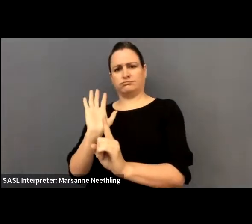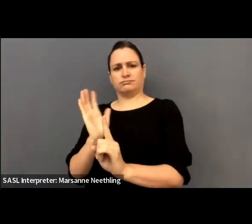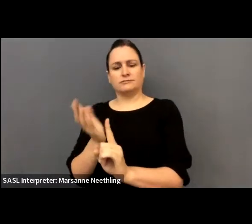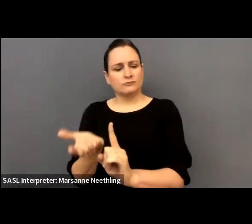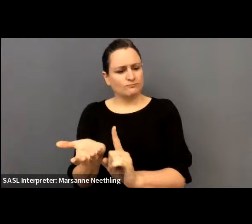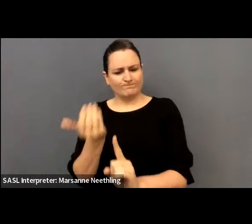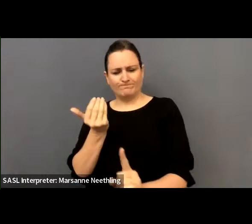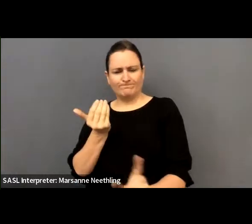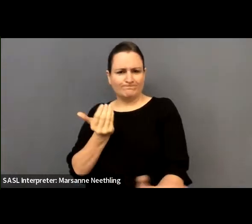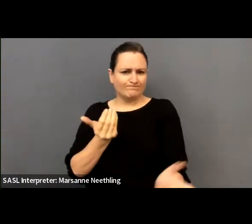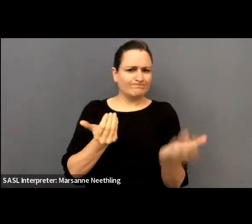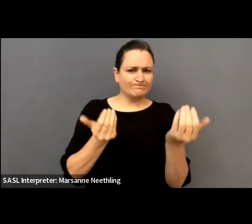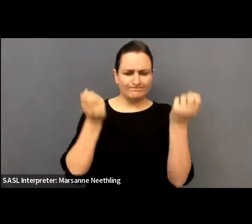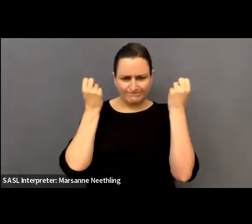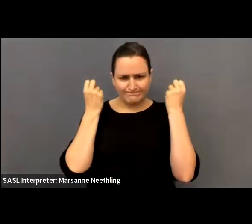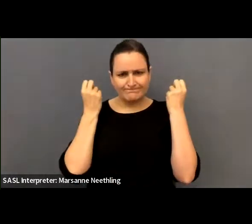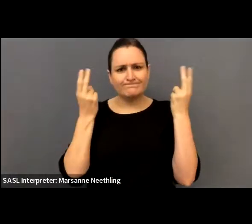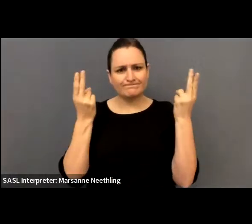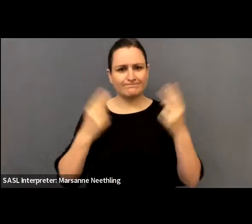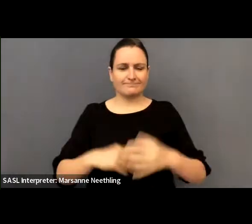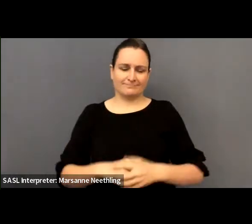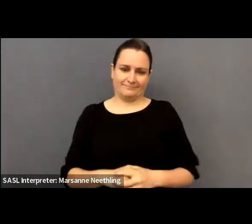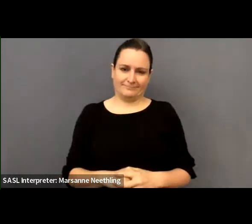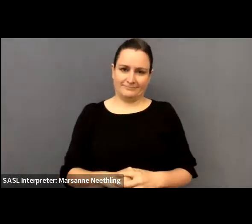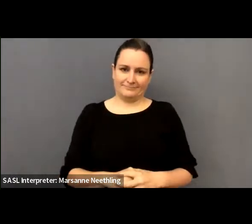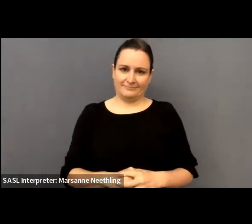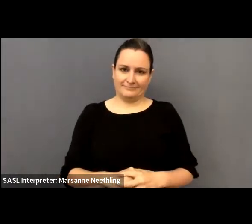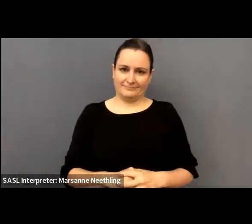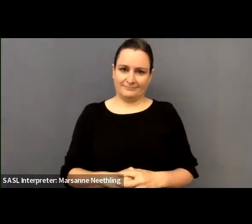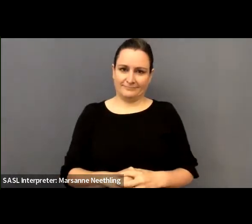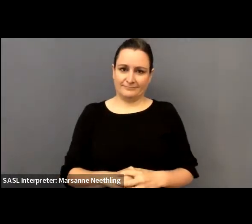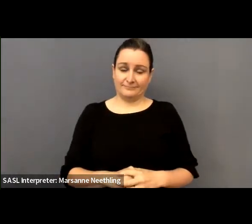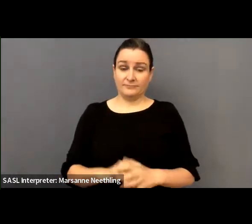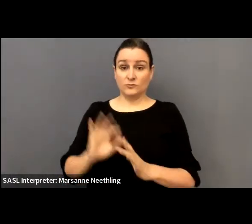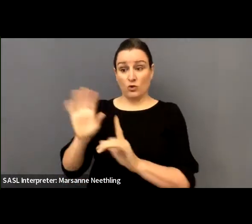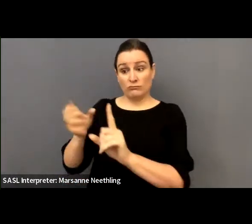was engaged by deaf persons themselves.